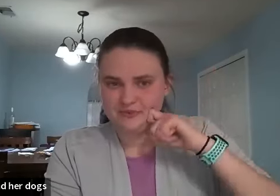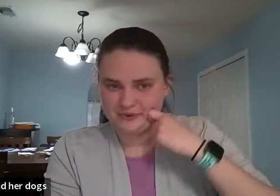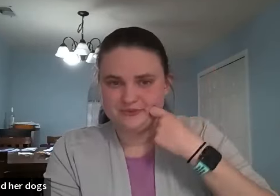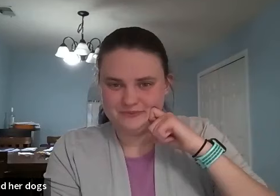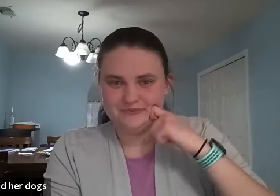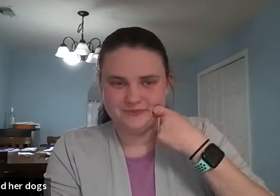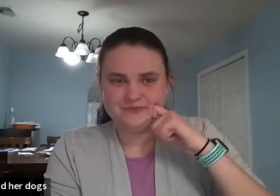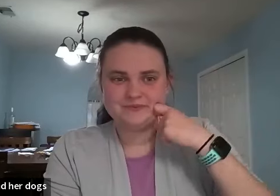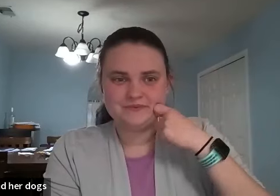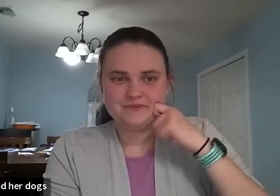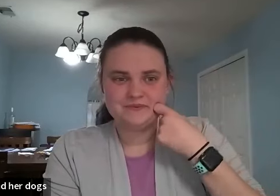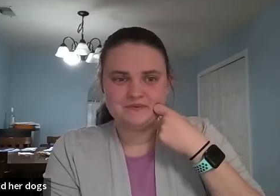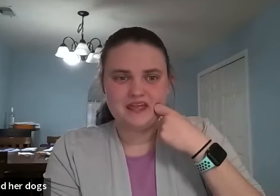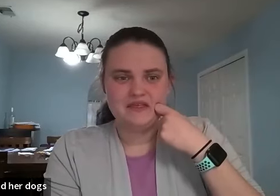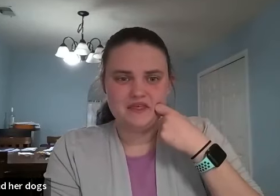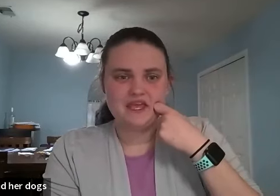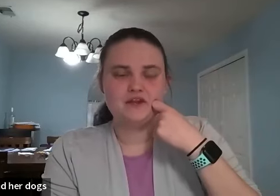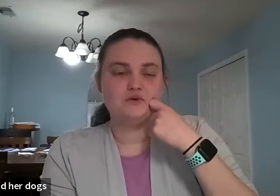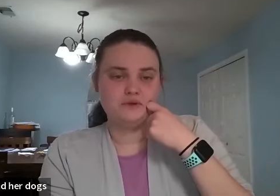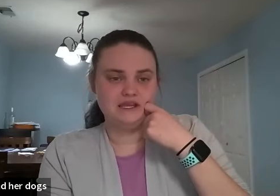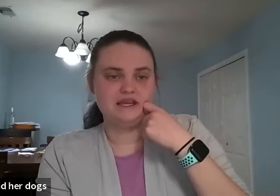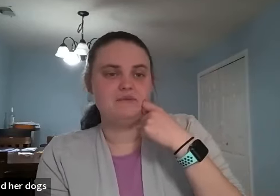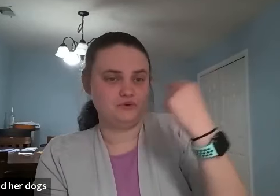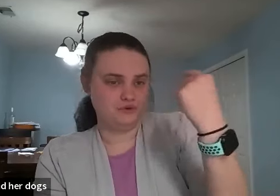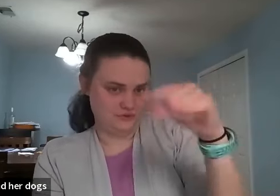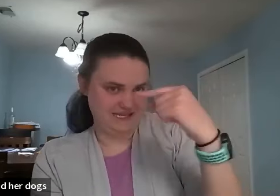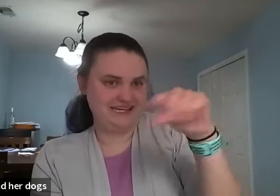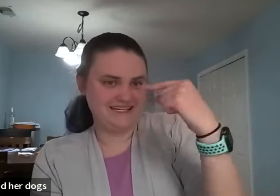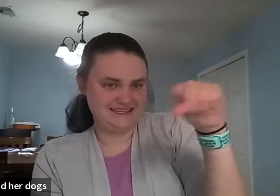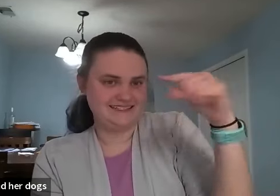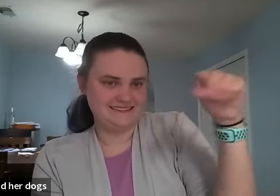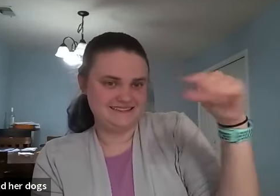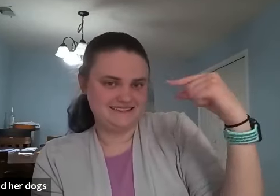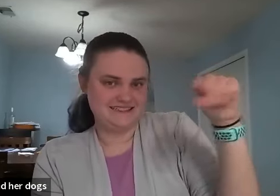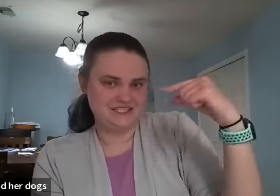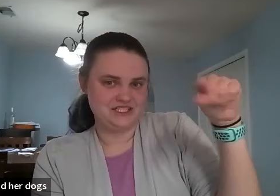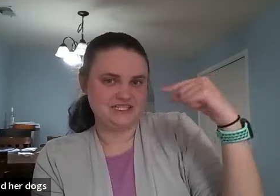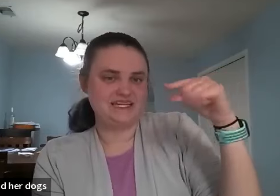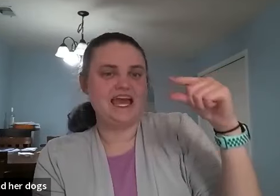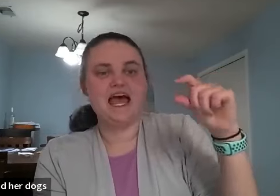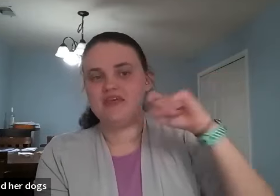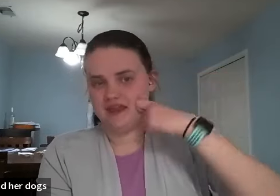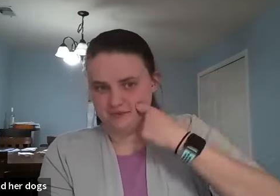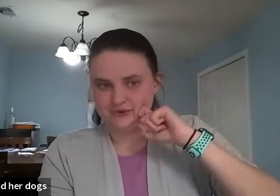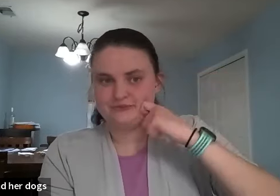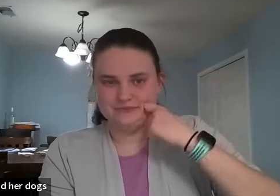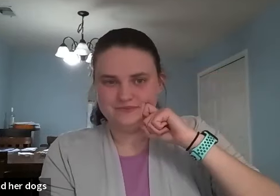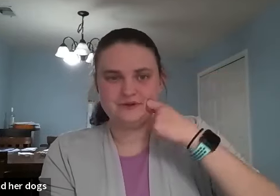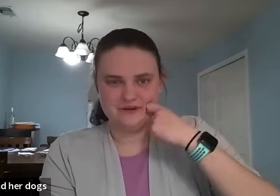red apple, mm-hmm. And then green apple, the G, and then apple, mm-hmm. Green